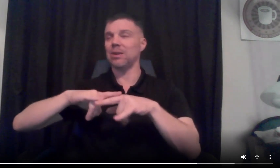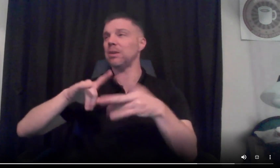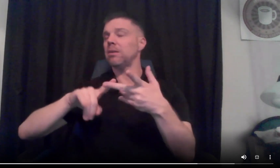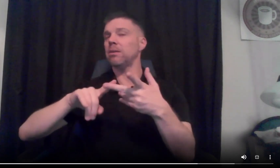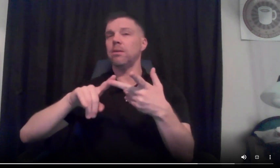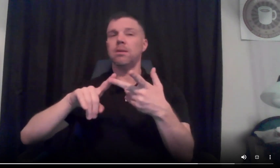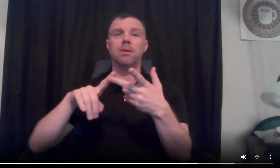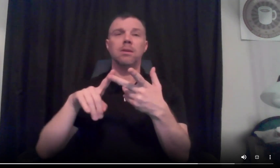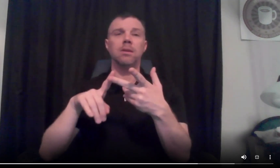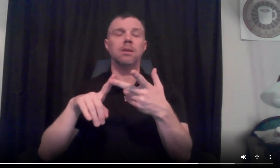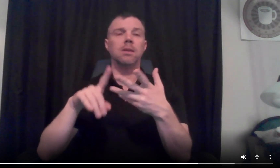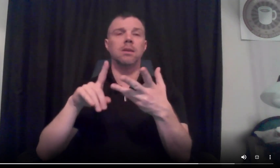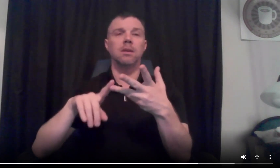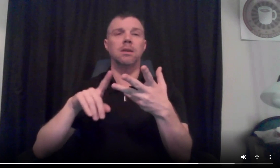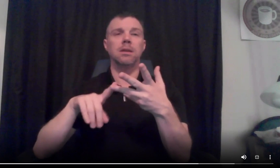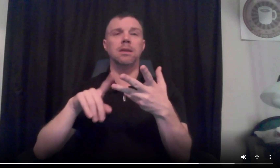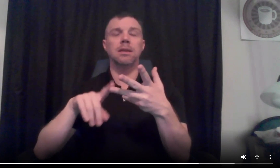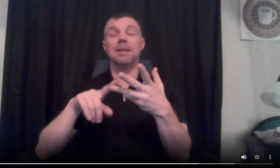Tobacco for cigarettes.